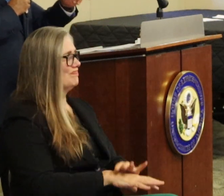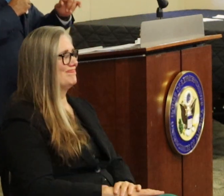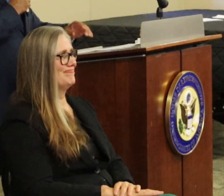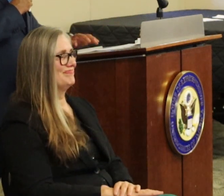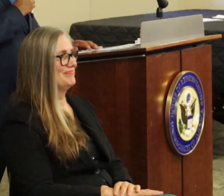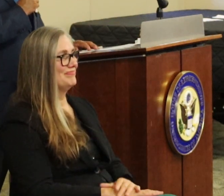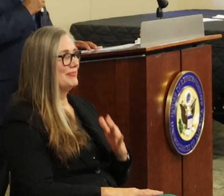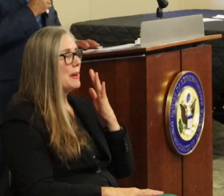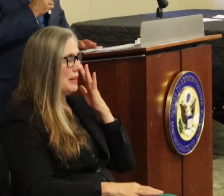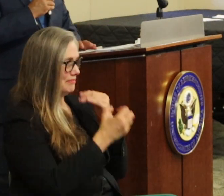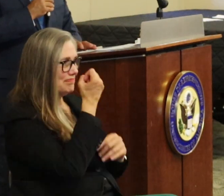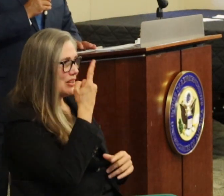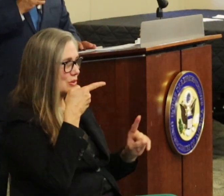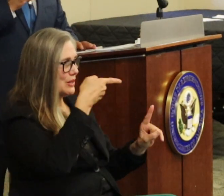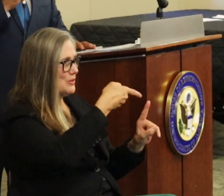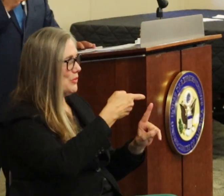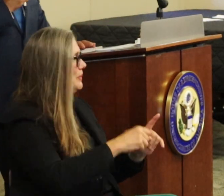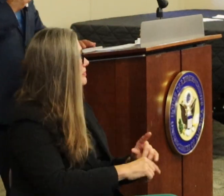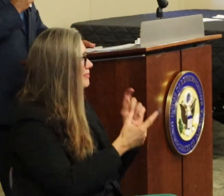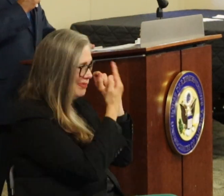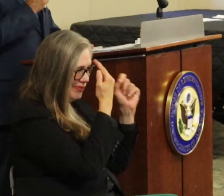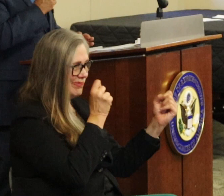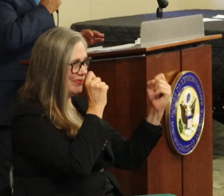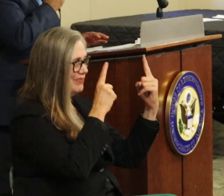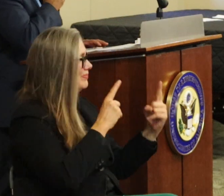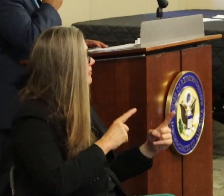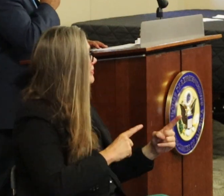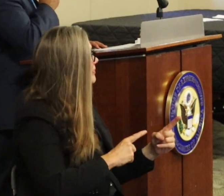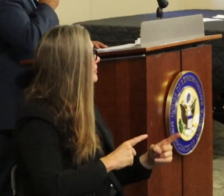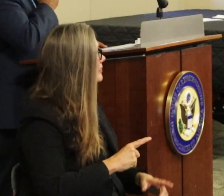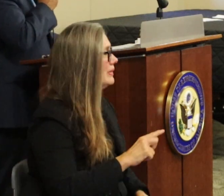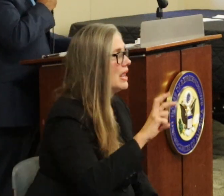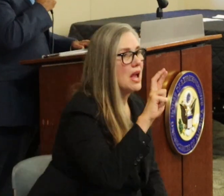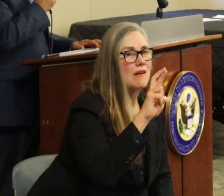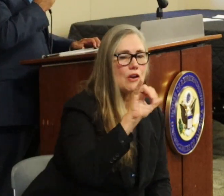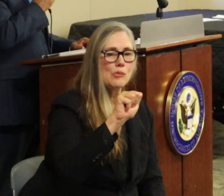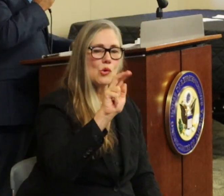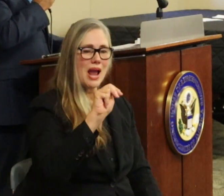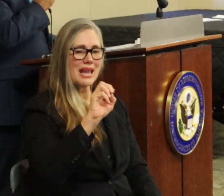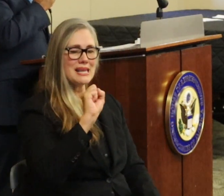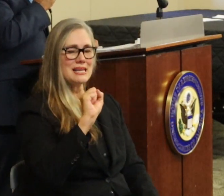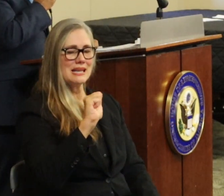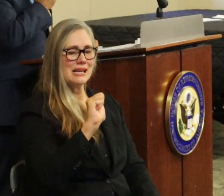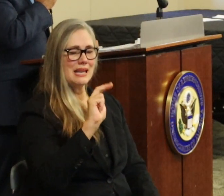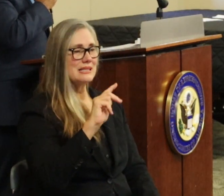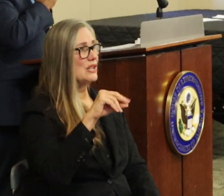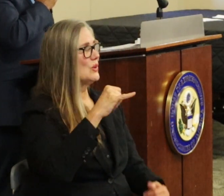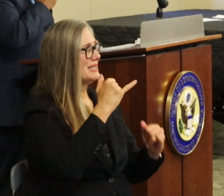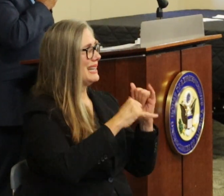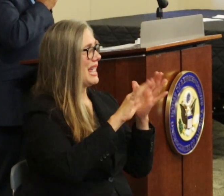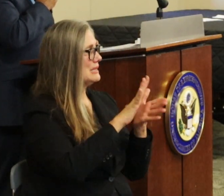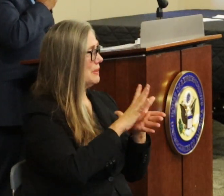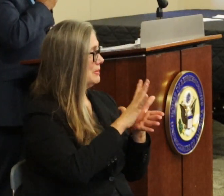But point well taken. Thanks. Our next question comes from Ryan Santos, and this is the last slip that I have in my hand. So if you